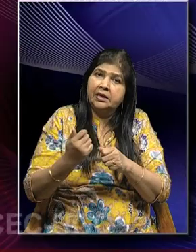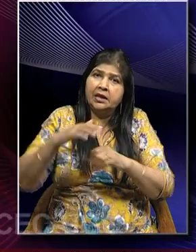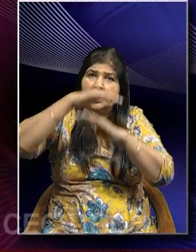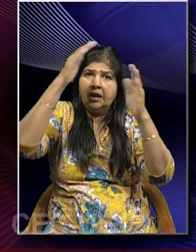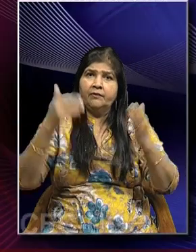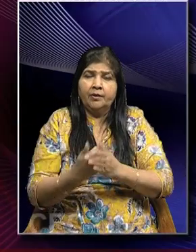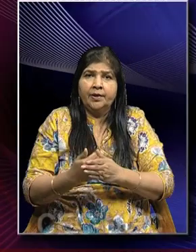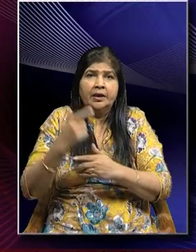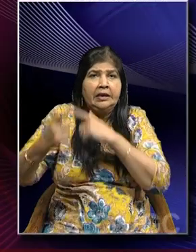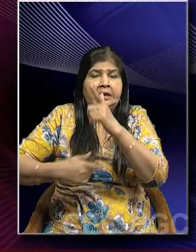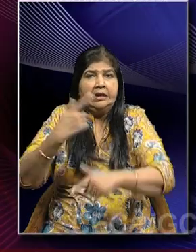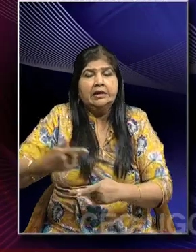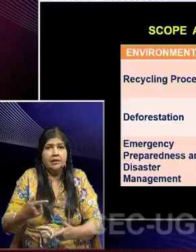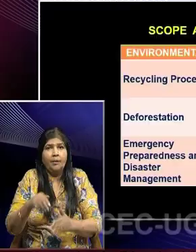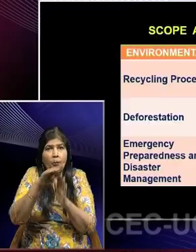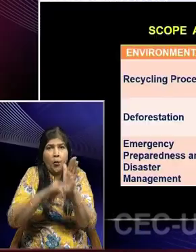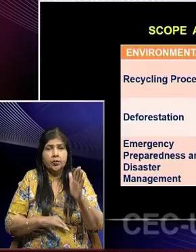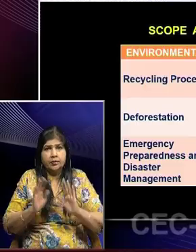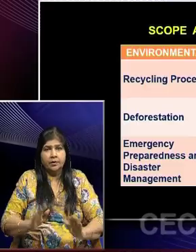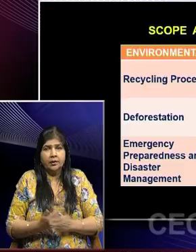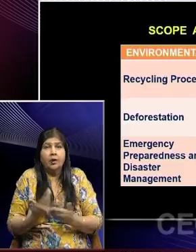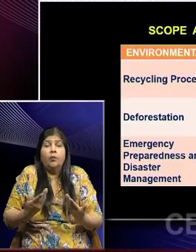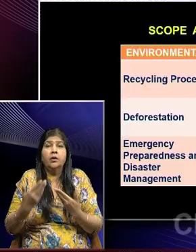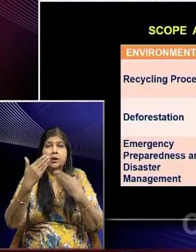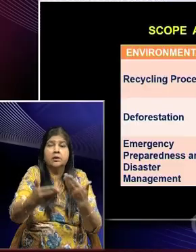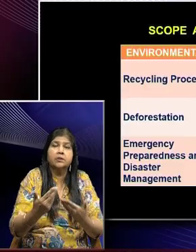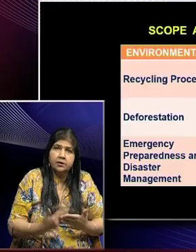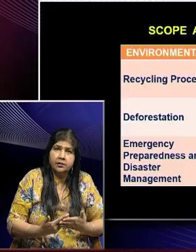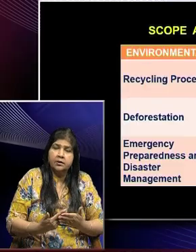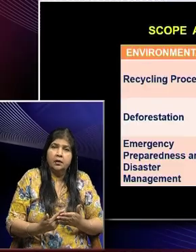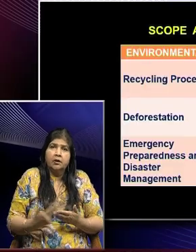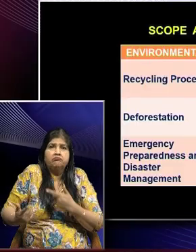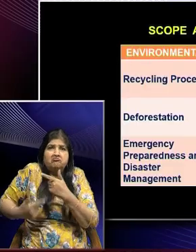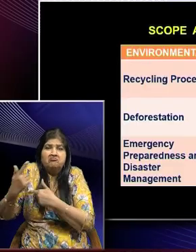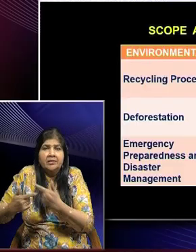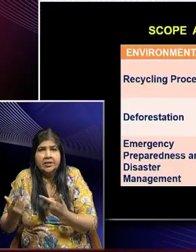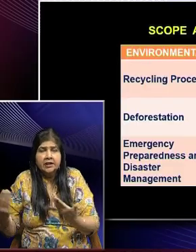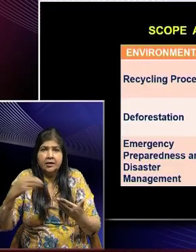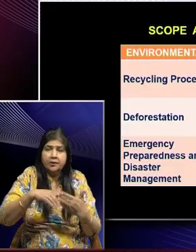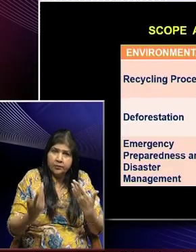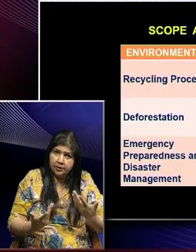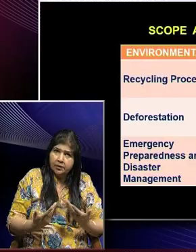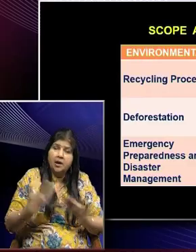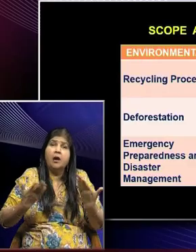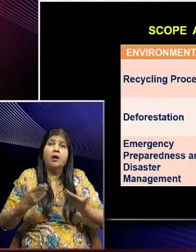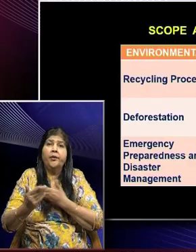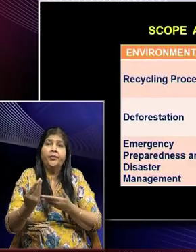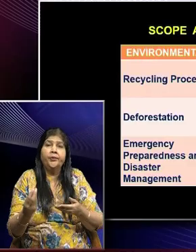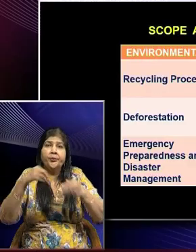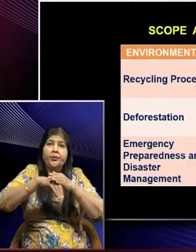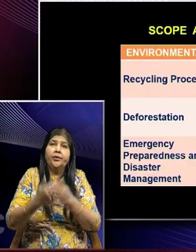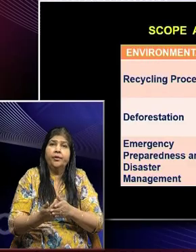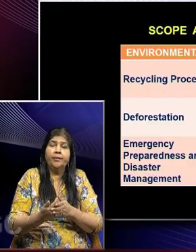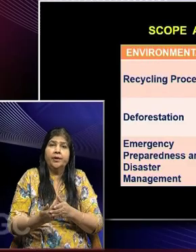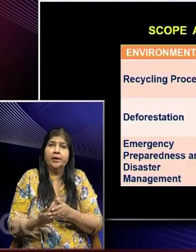have recycling process. So, to what extent you are going for recycling process? How do you contribute